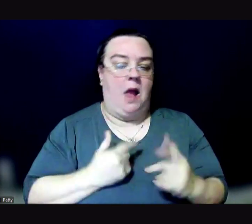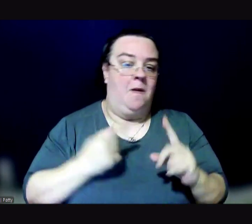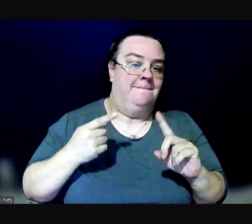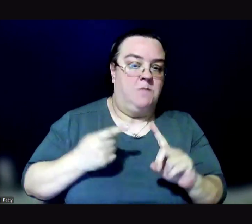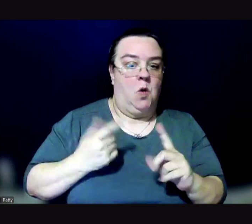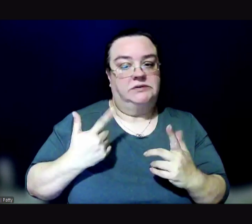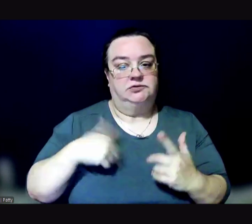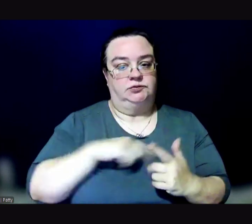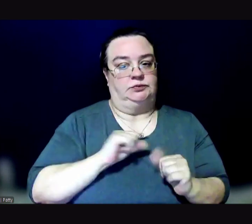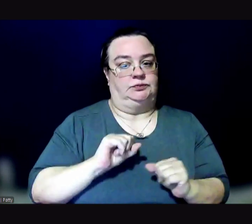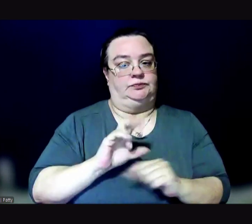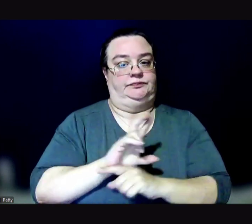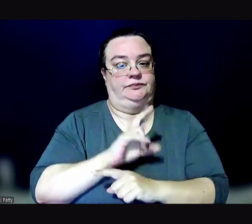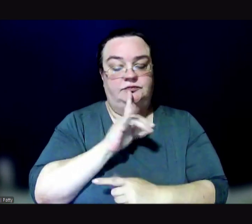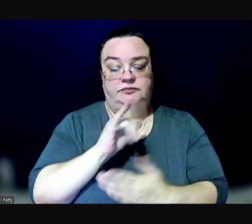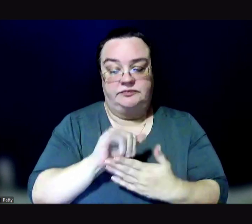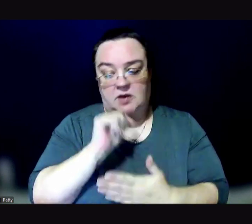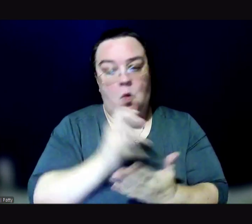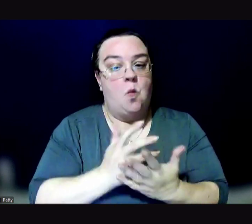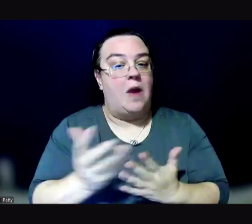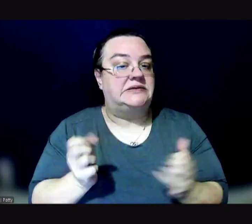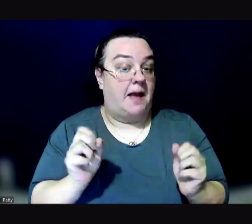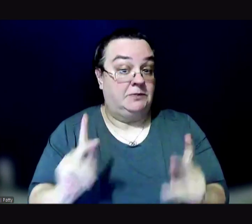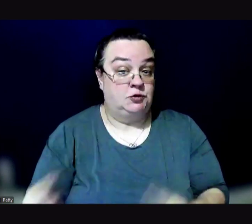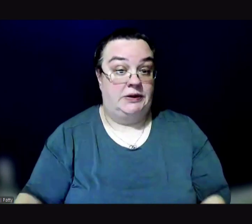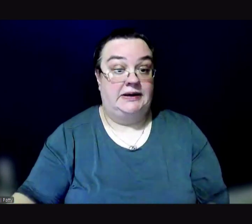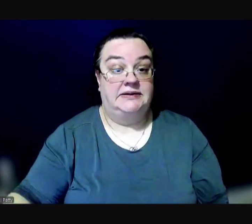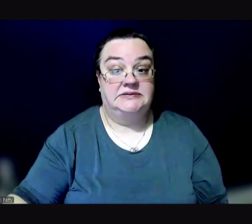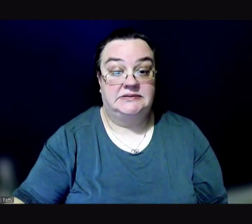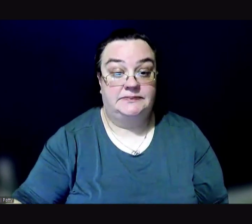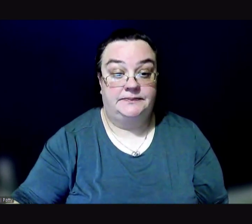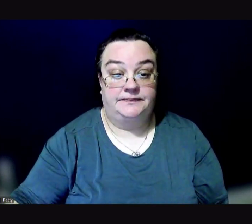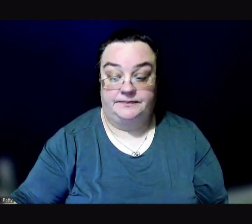waste opportunities.